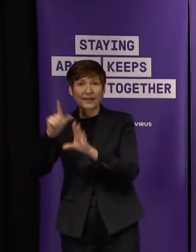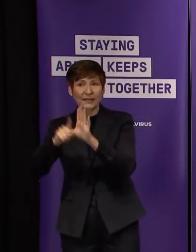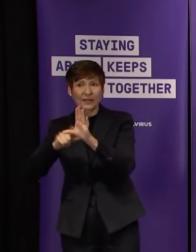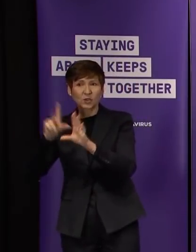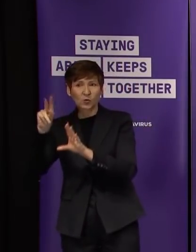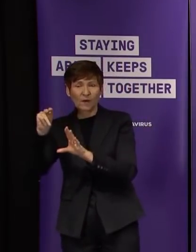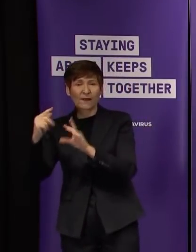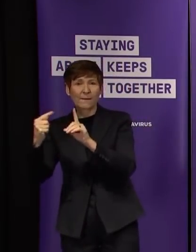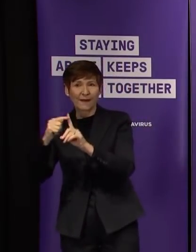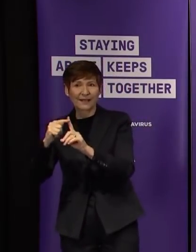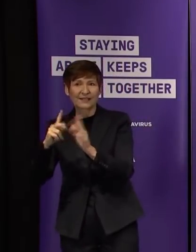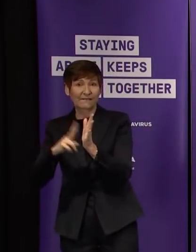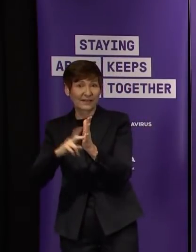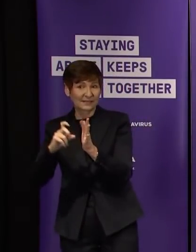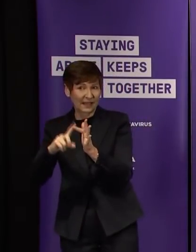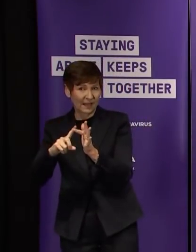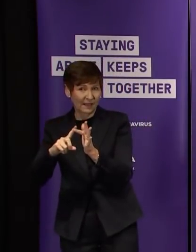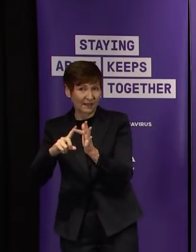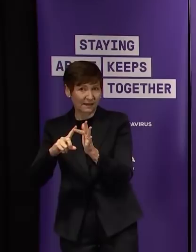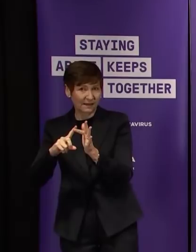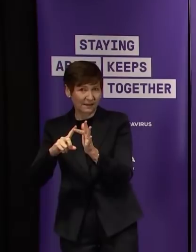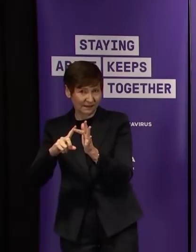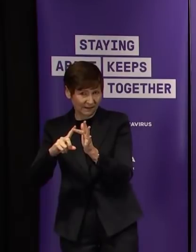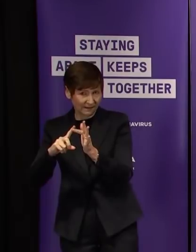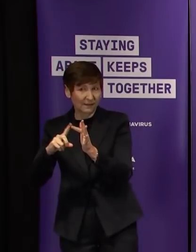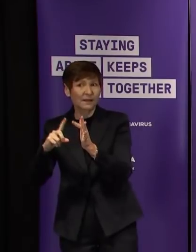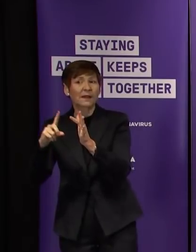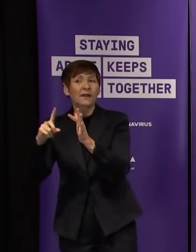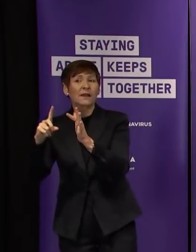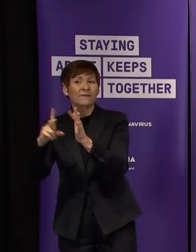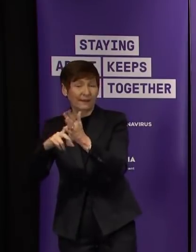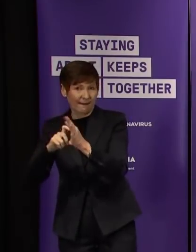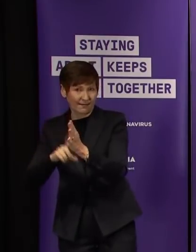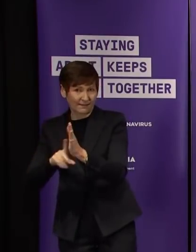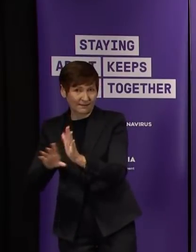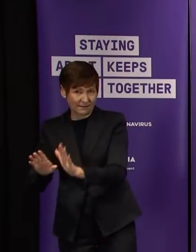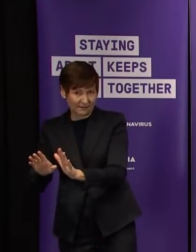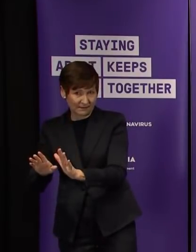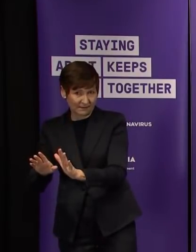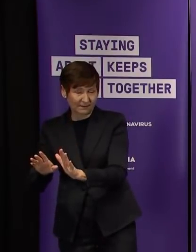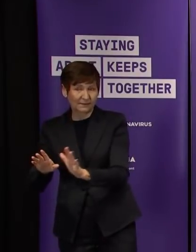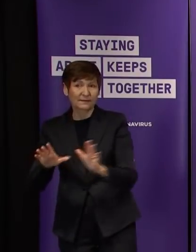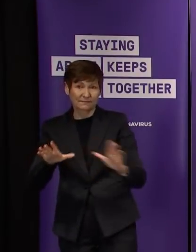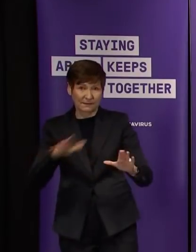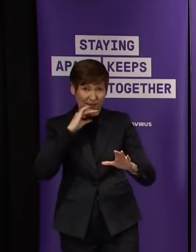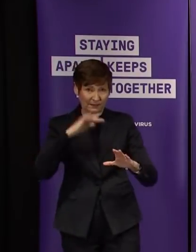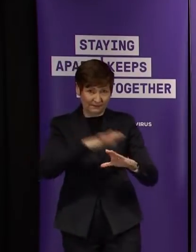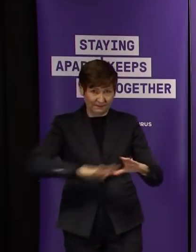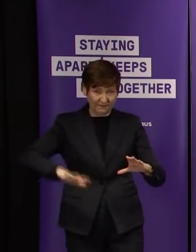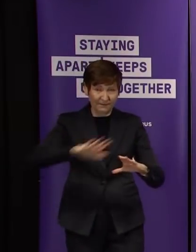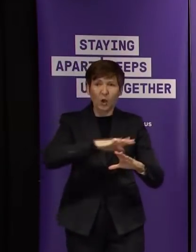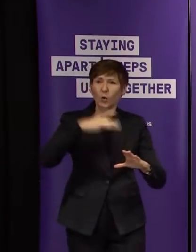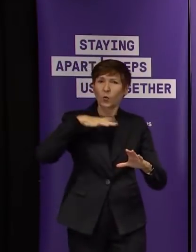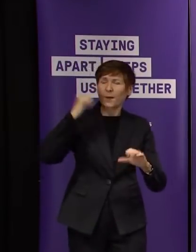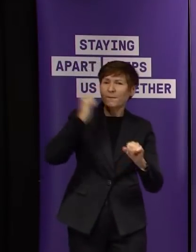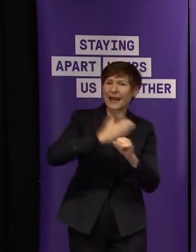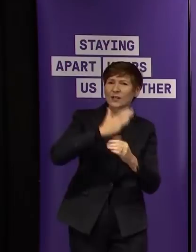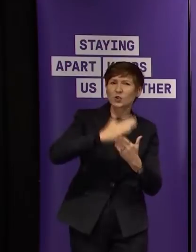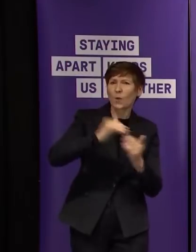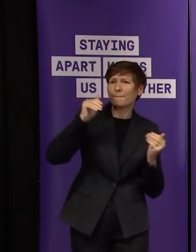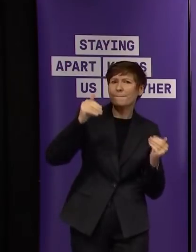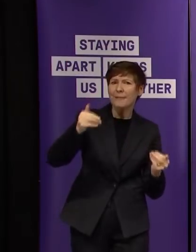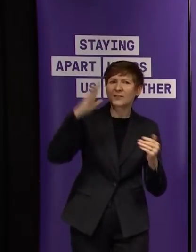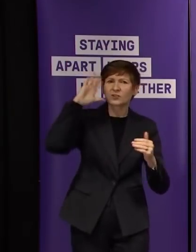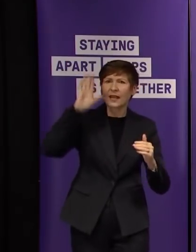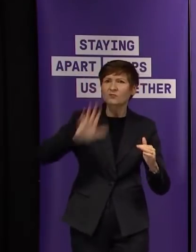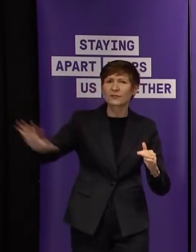regional Victoria, we wanted to keep the same settings for our senior students in regional Victoria and metropolitan Melbourne. So regional Victoria in